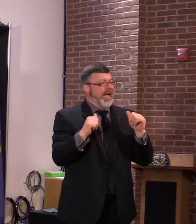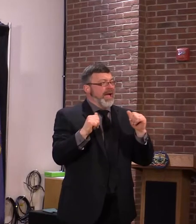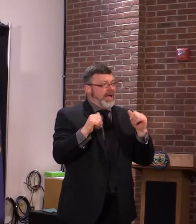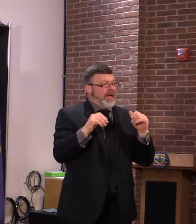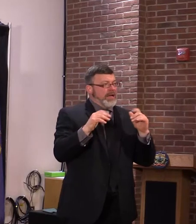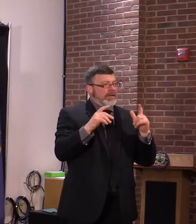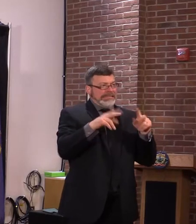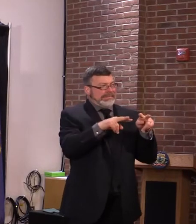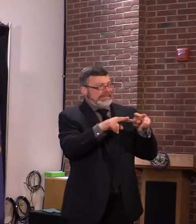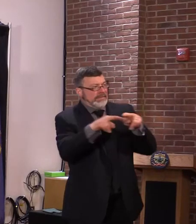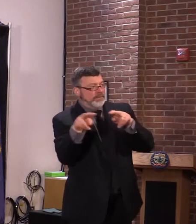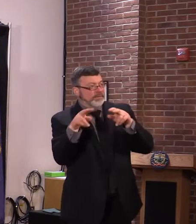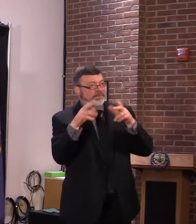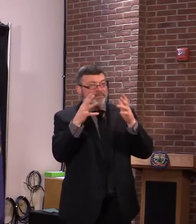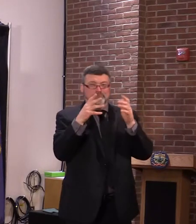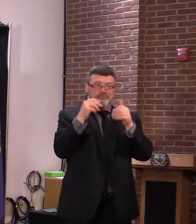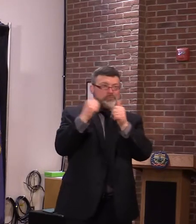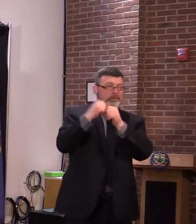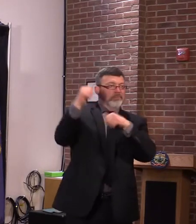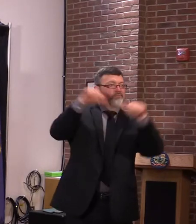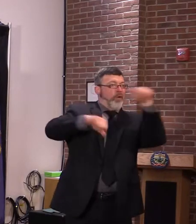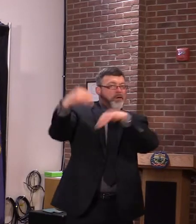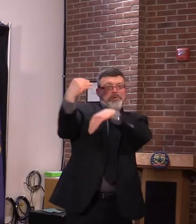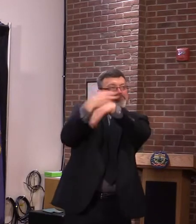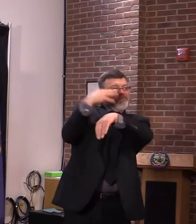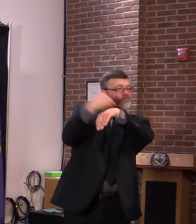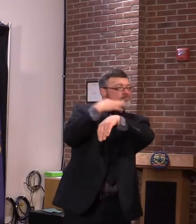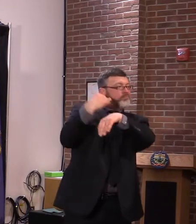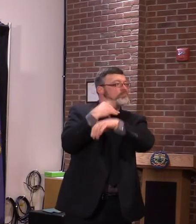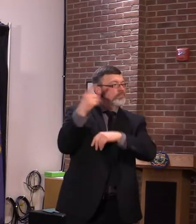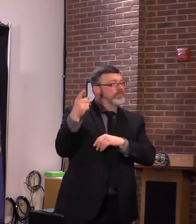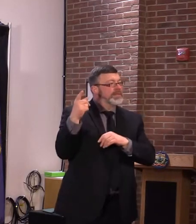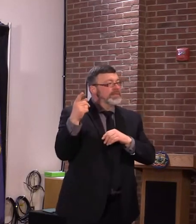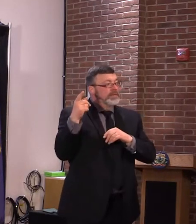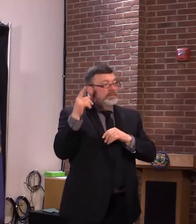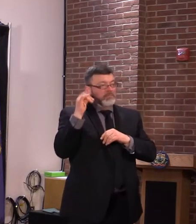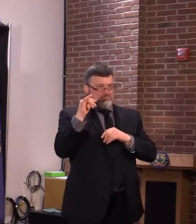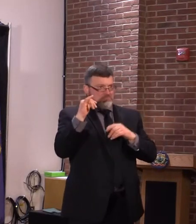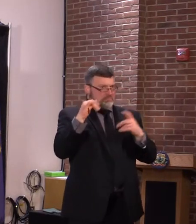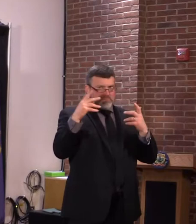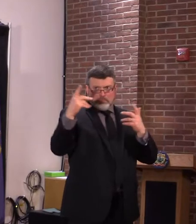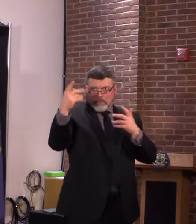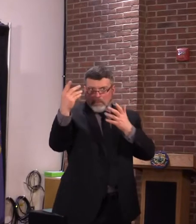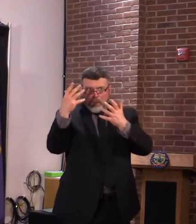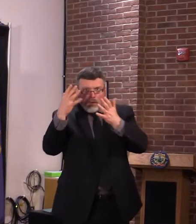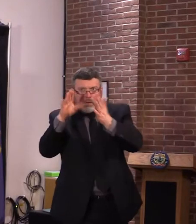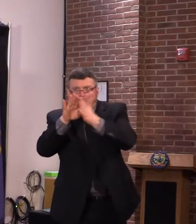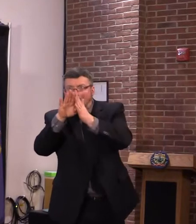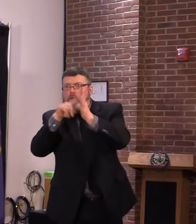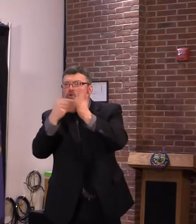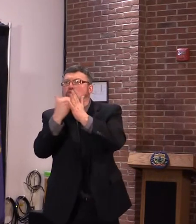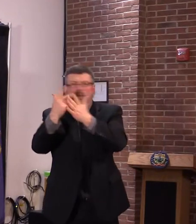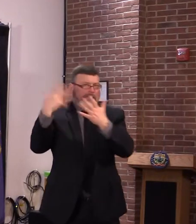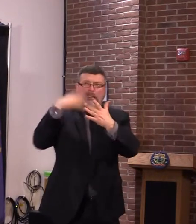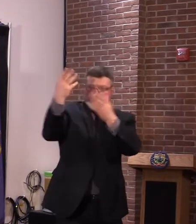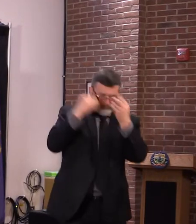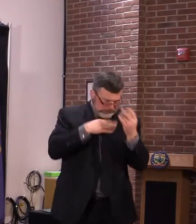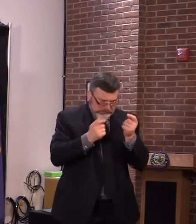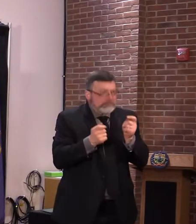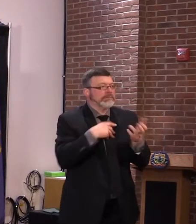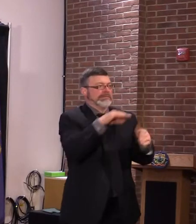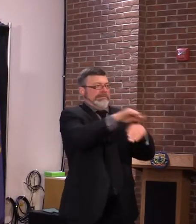science as it develops real time. I can't promise that These recommendations will unfold any